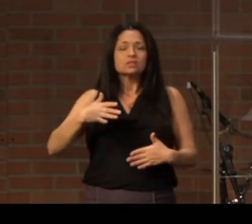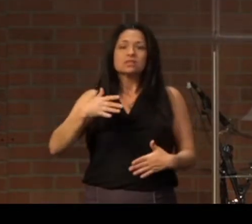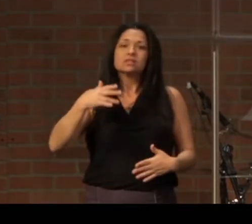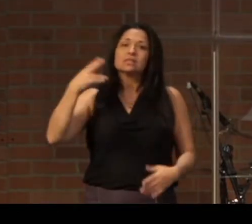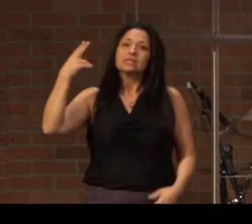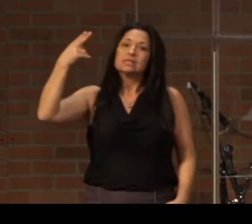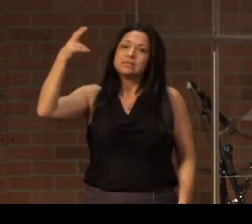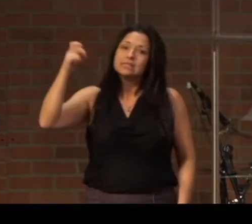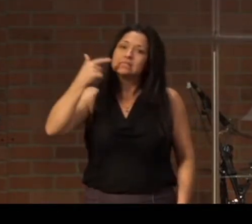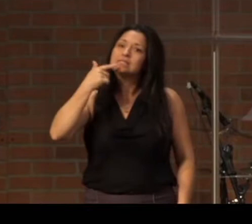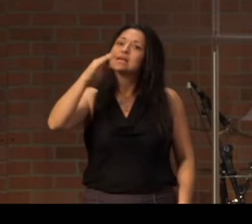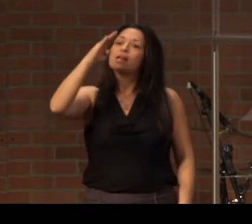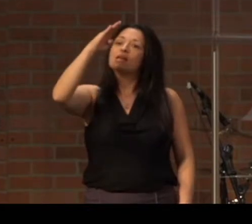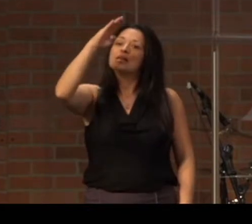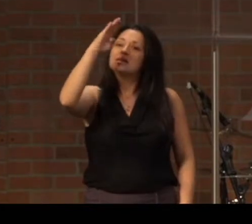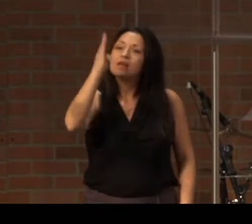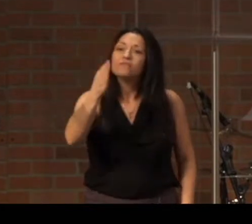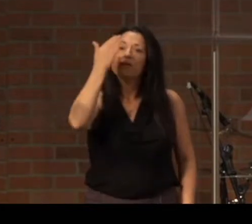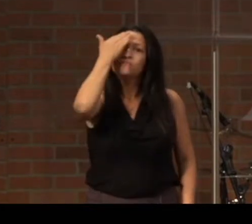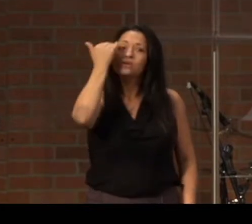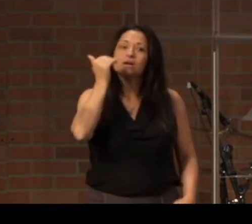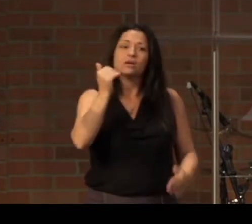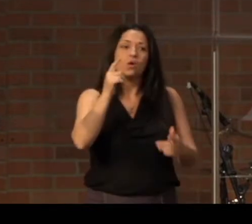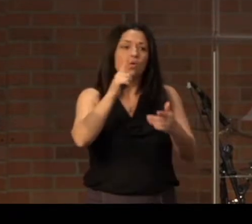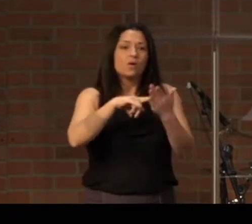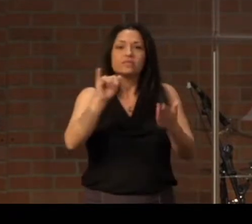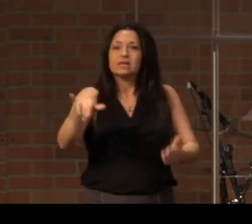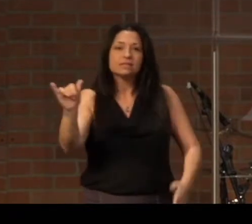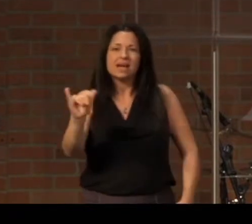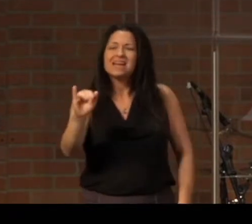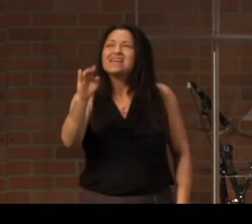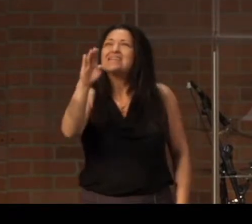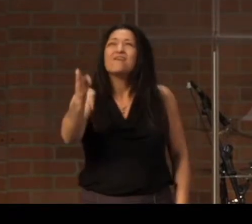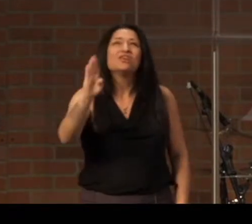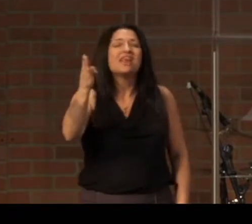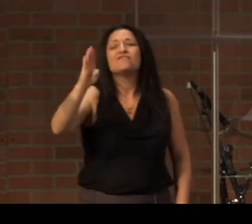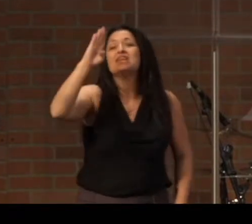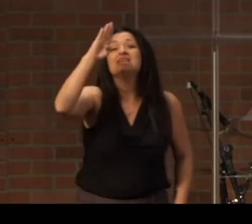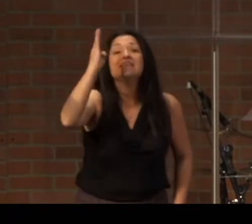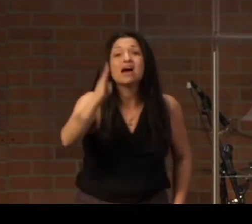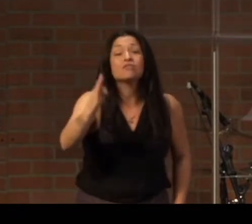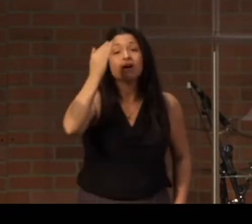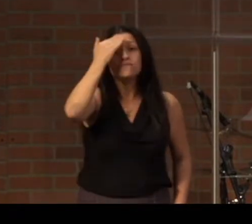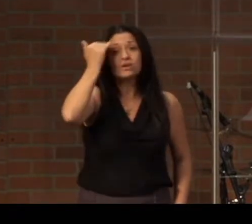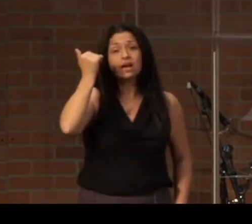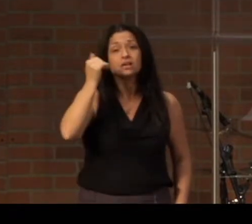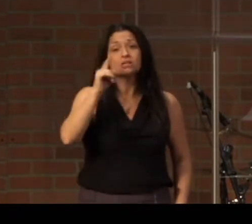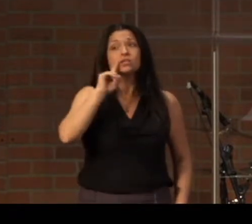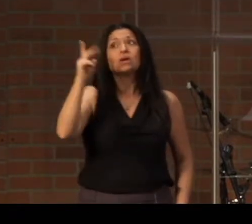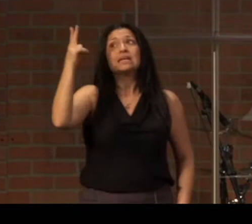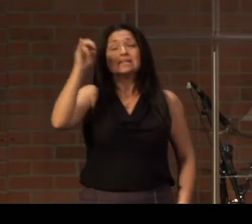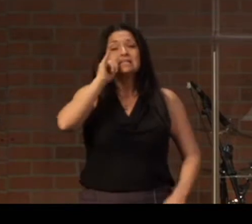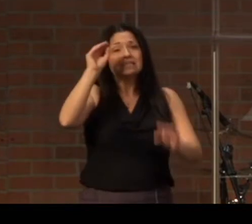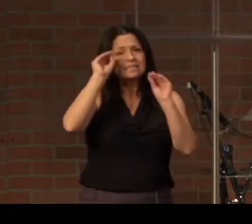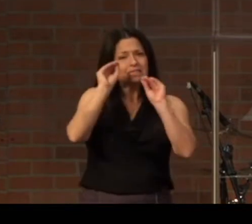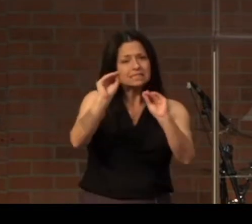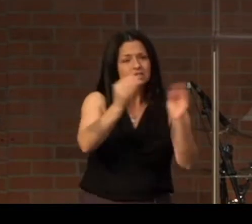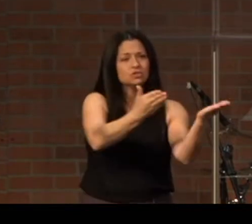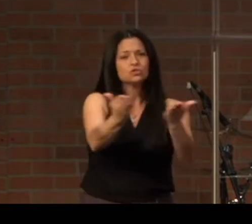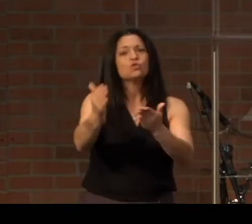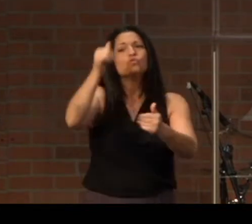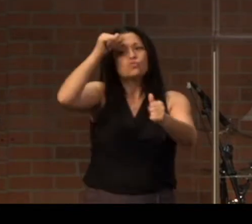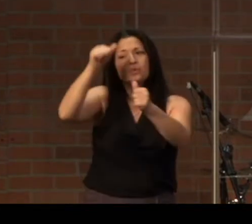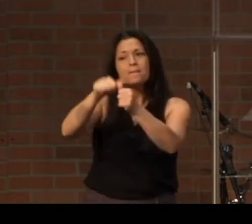like. Never forget how thrilled you were. Never, never, never forget. And so he's been teaching you,